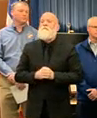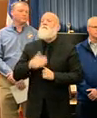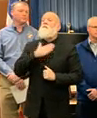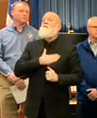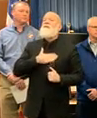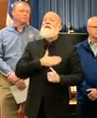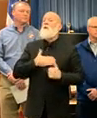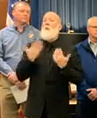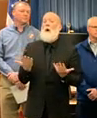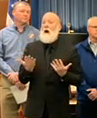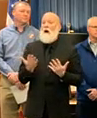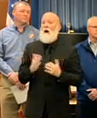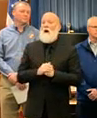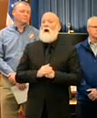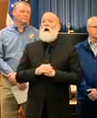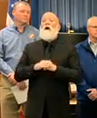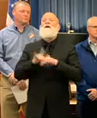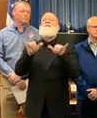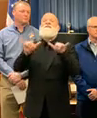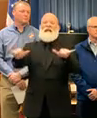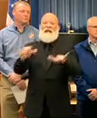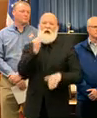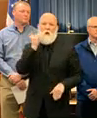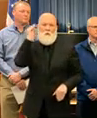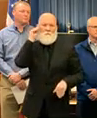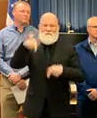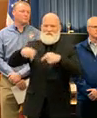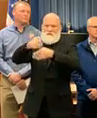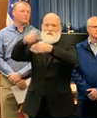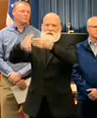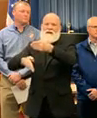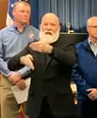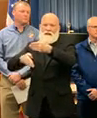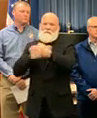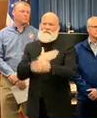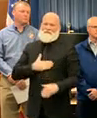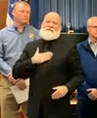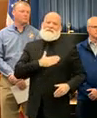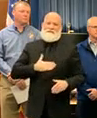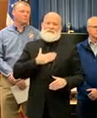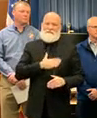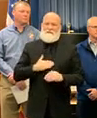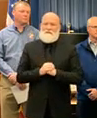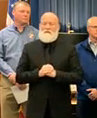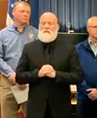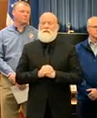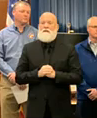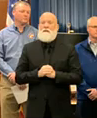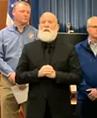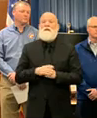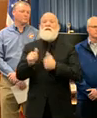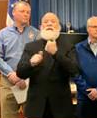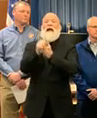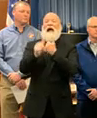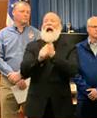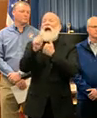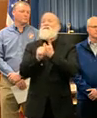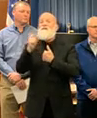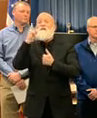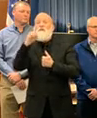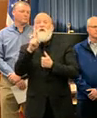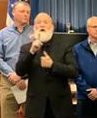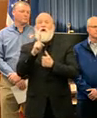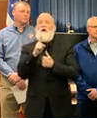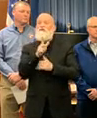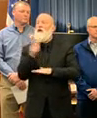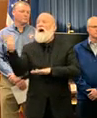weekend if at all possible, because you only create a danger for yourself, the occupants of your vehicle, and other people that may be on the roadway. You also